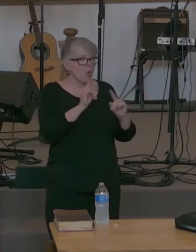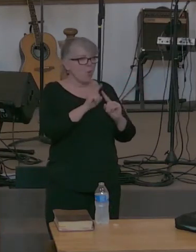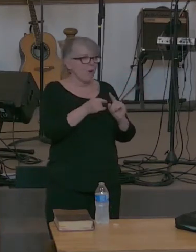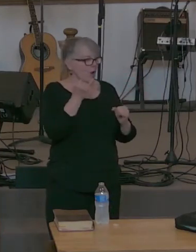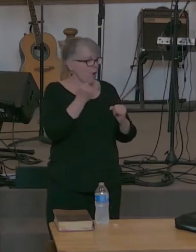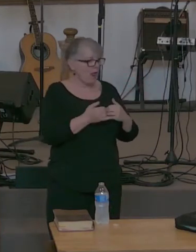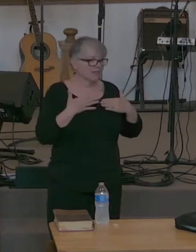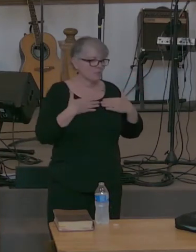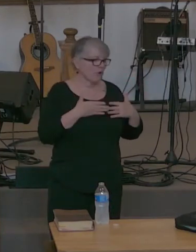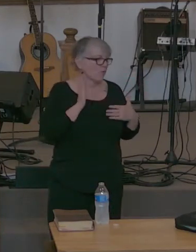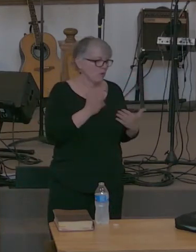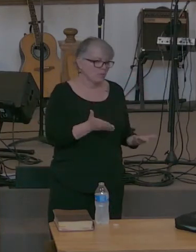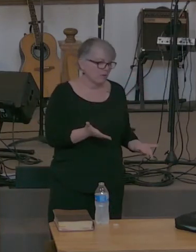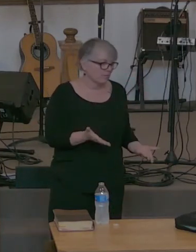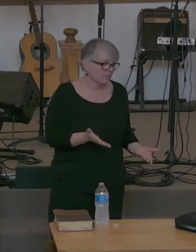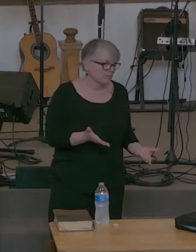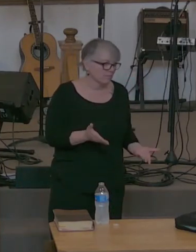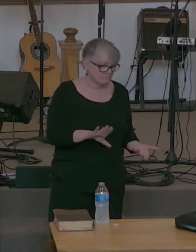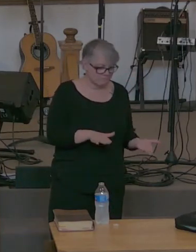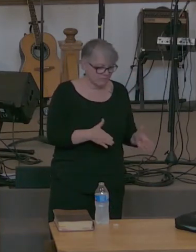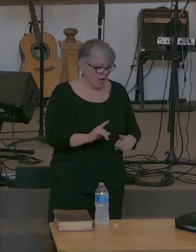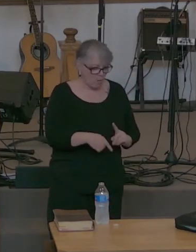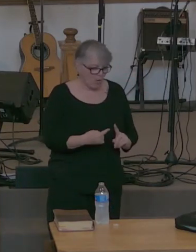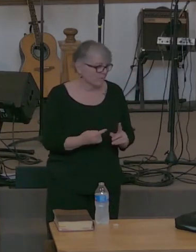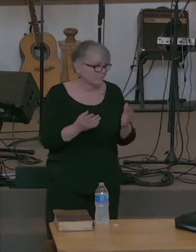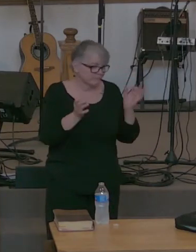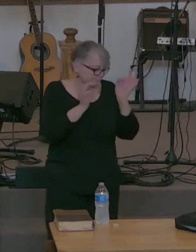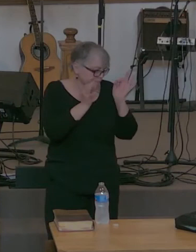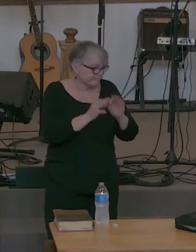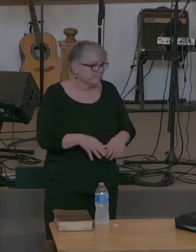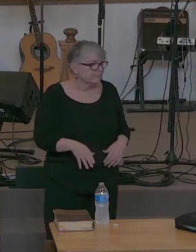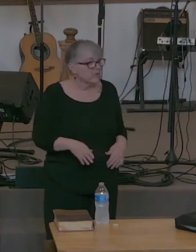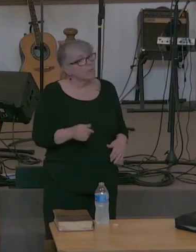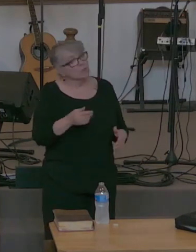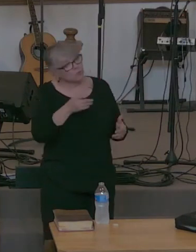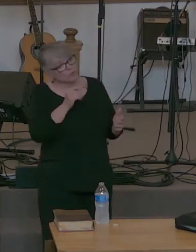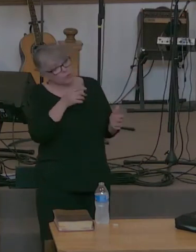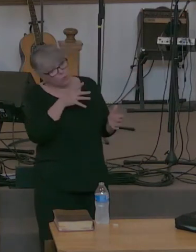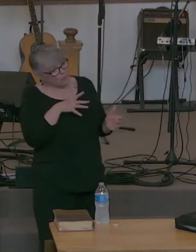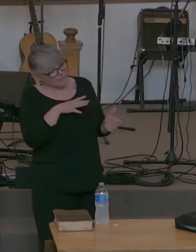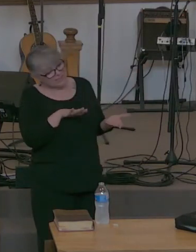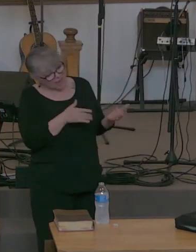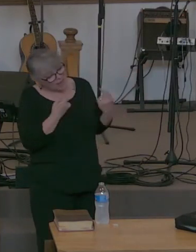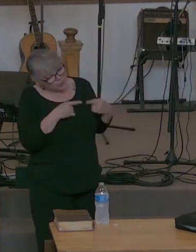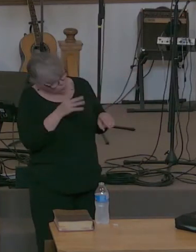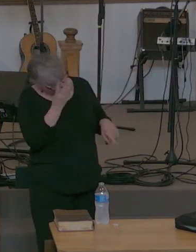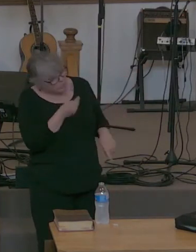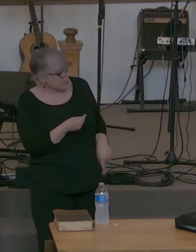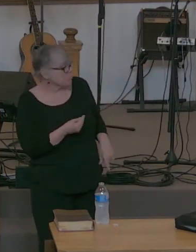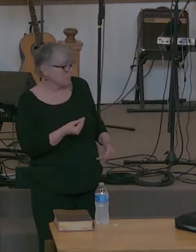breath. Cool thing about this is she passed away in her sleep, so that was a good thing.